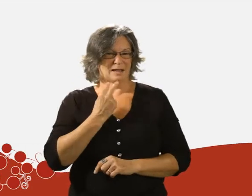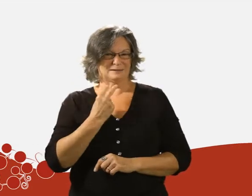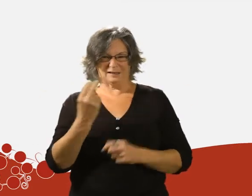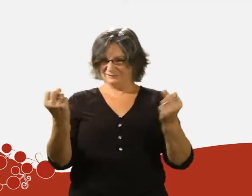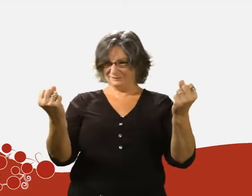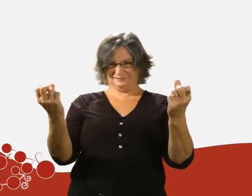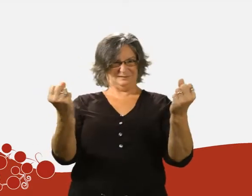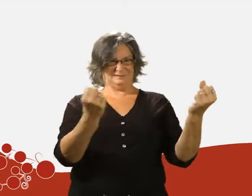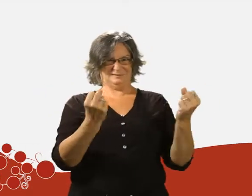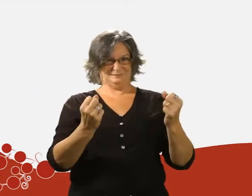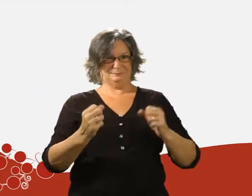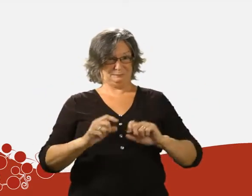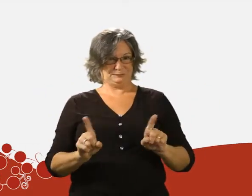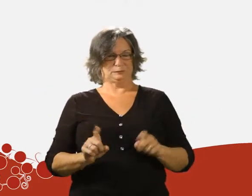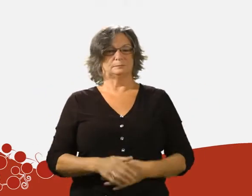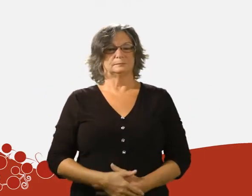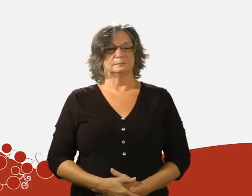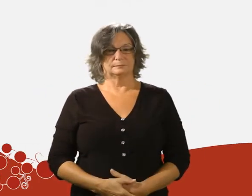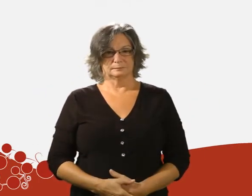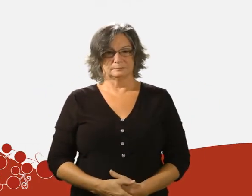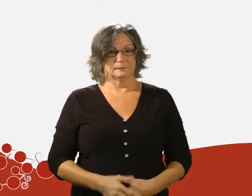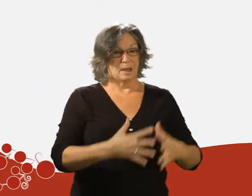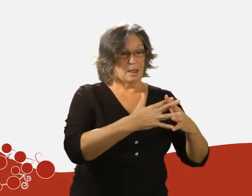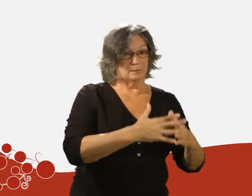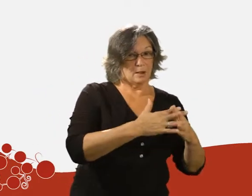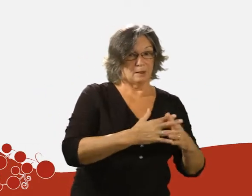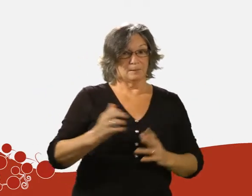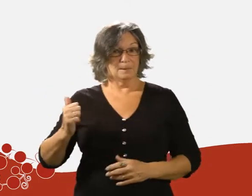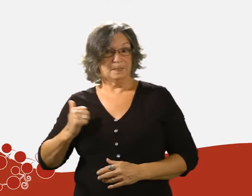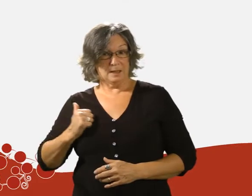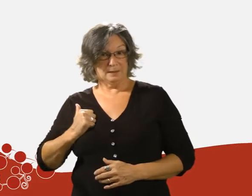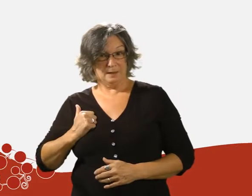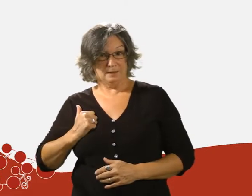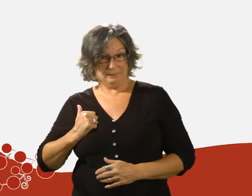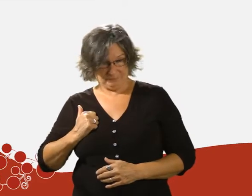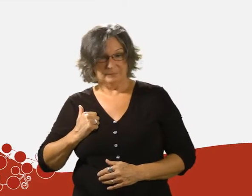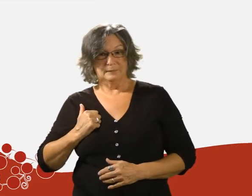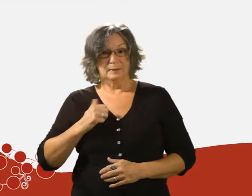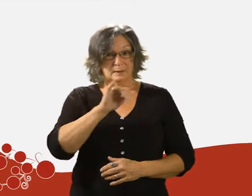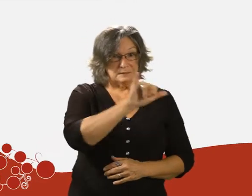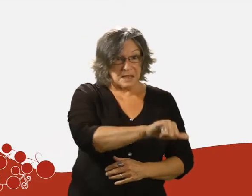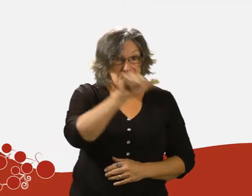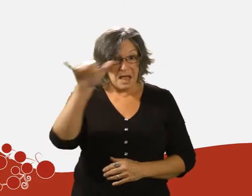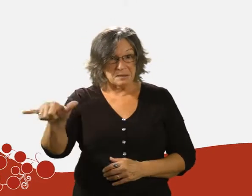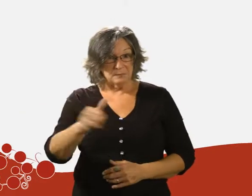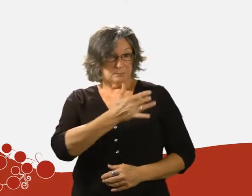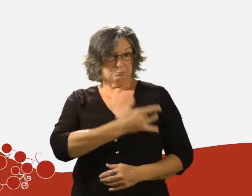This can be equated to a sign language accent. You may notice differences between American-based and